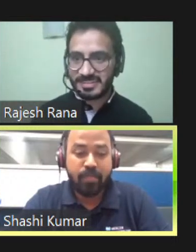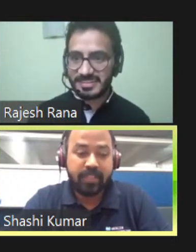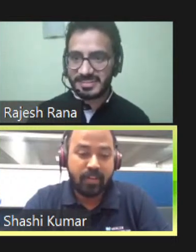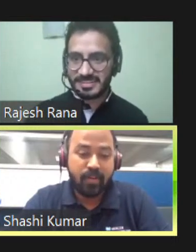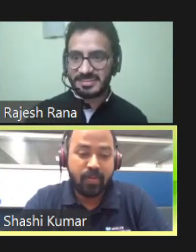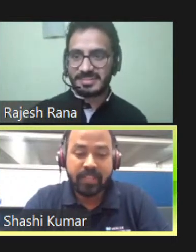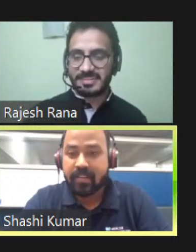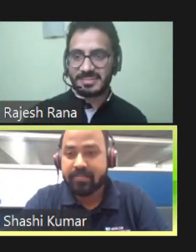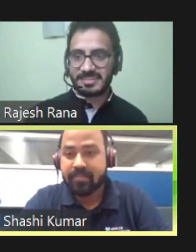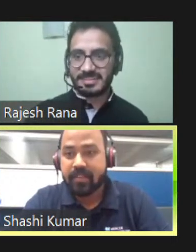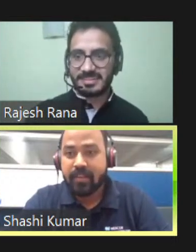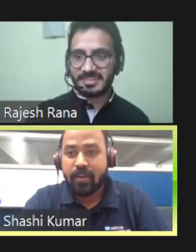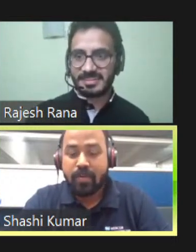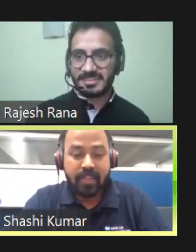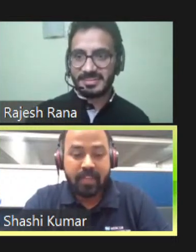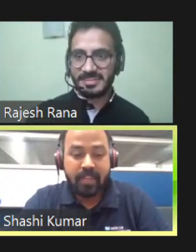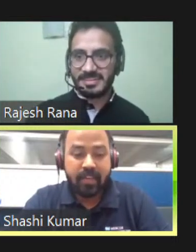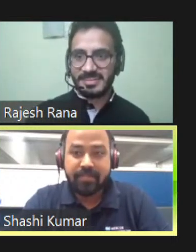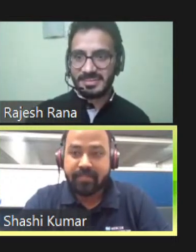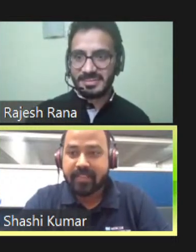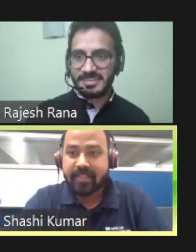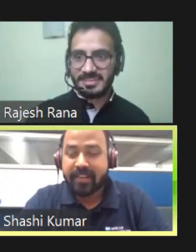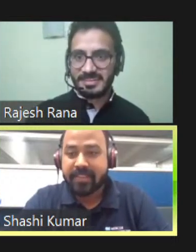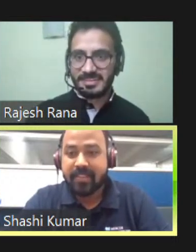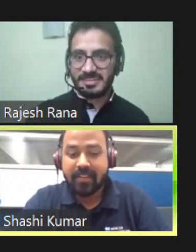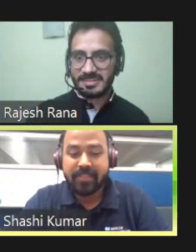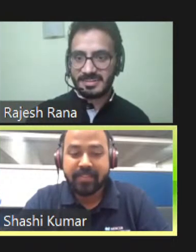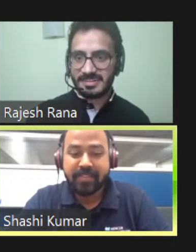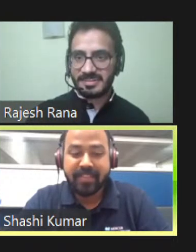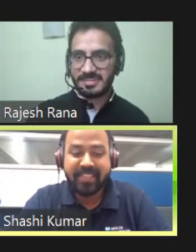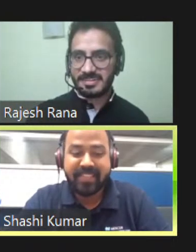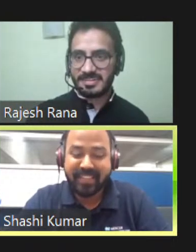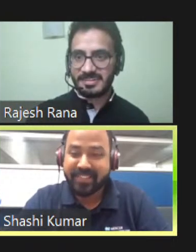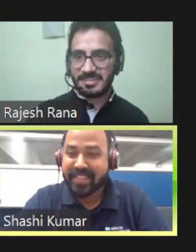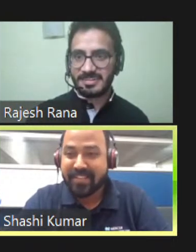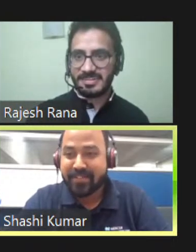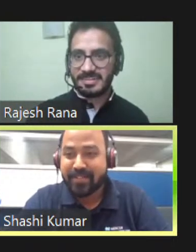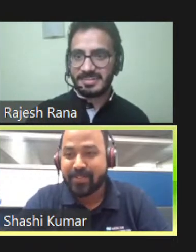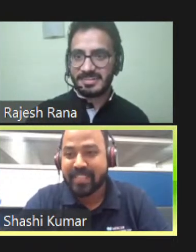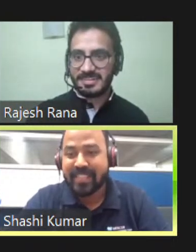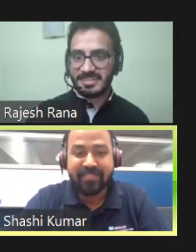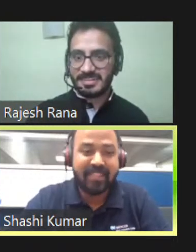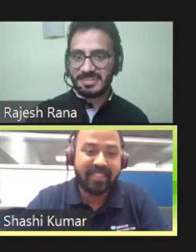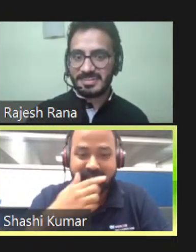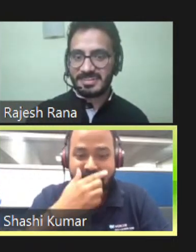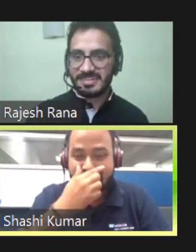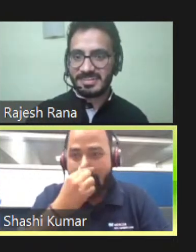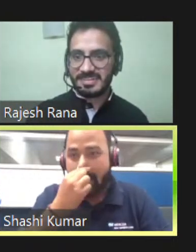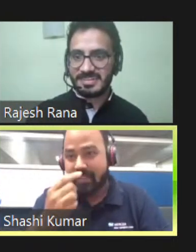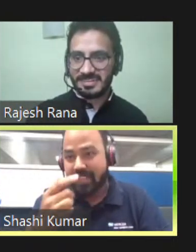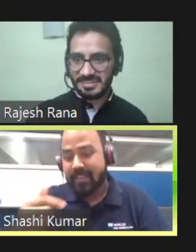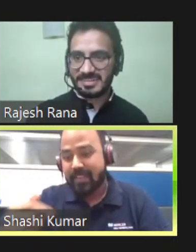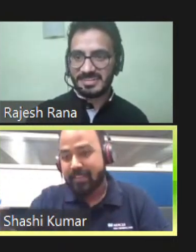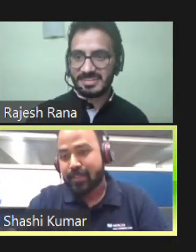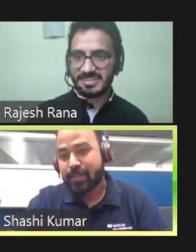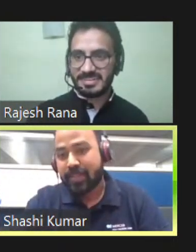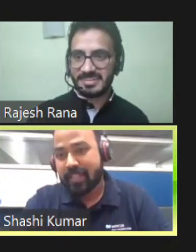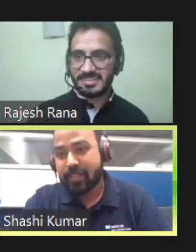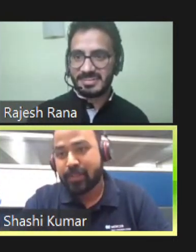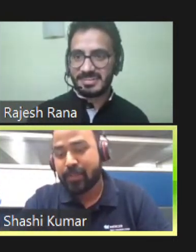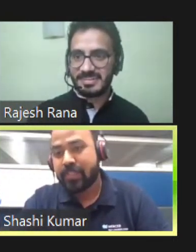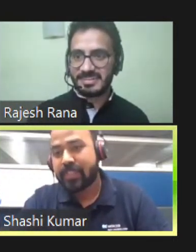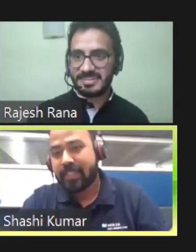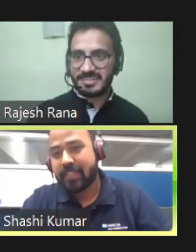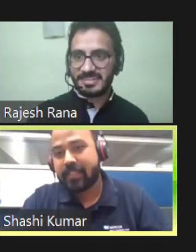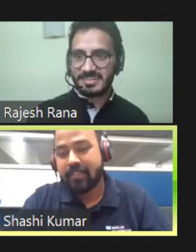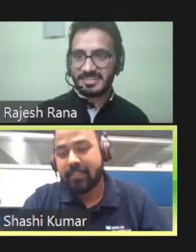yes, Om Saraf, yes, correct answer. That's telephone we invented. But that's another story, Rajesh.